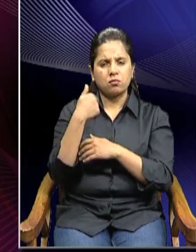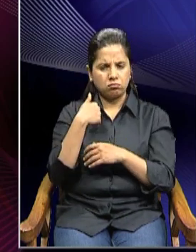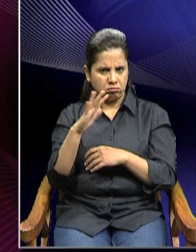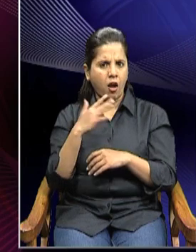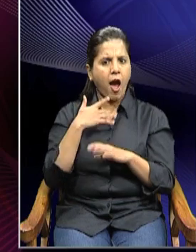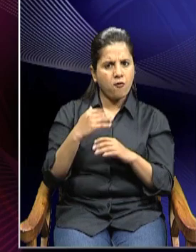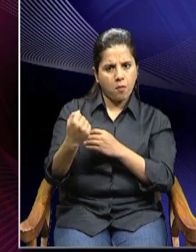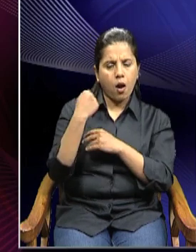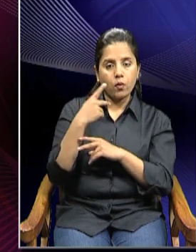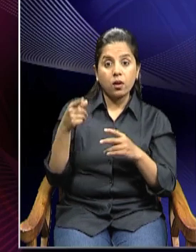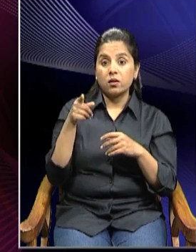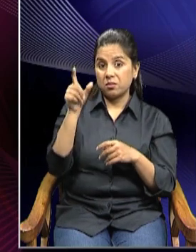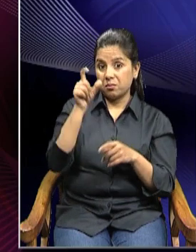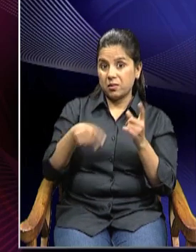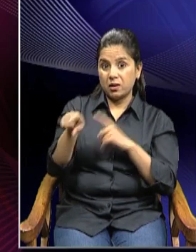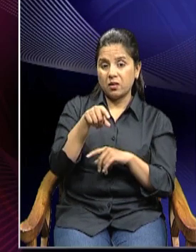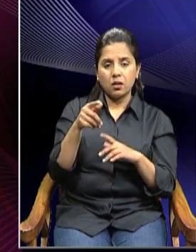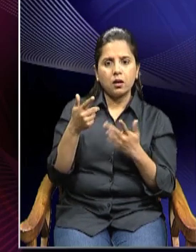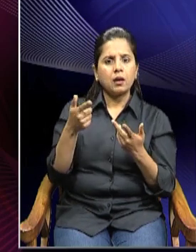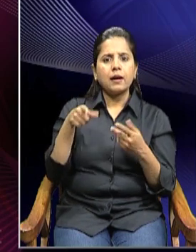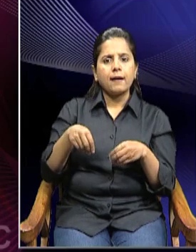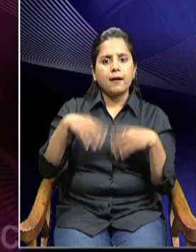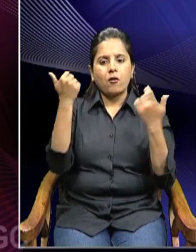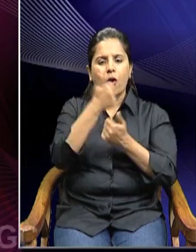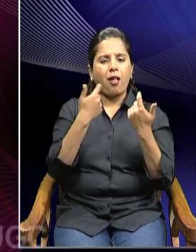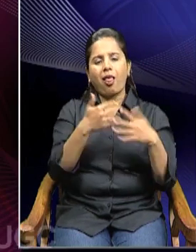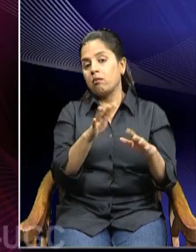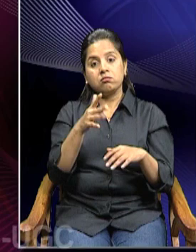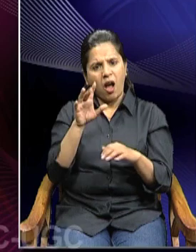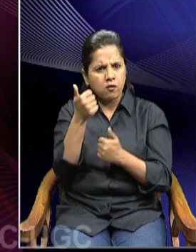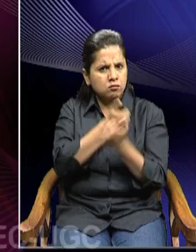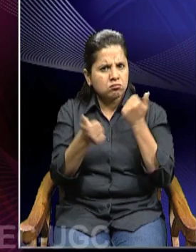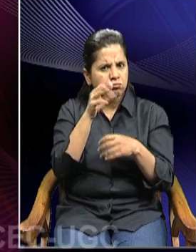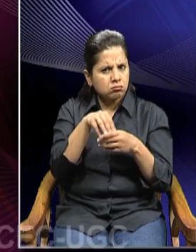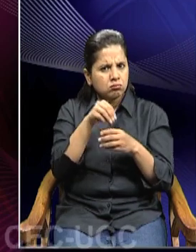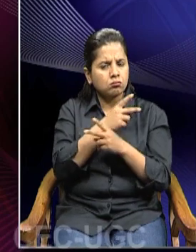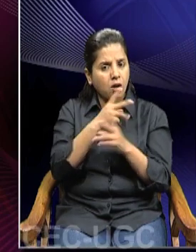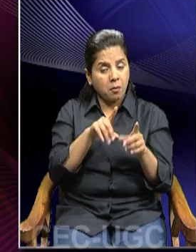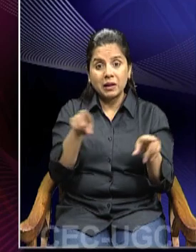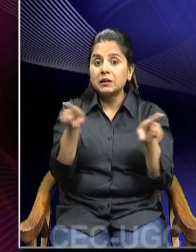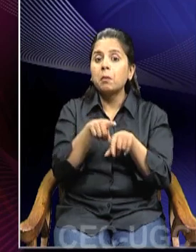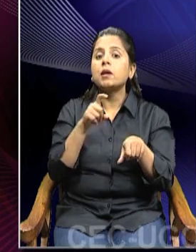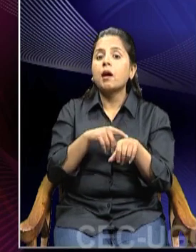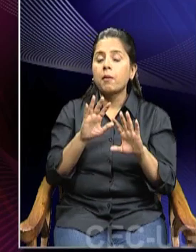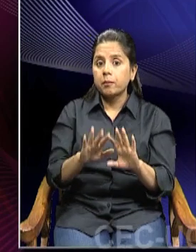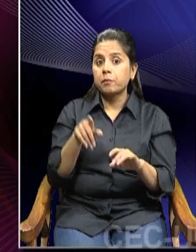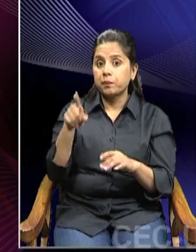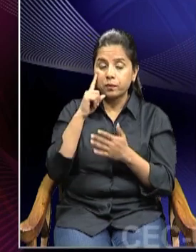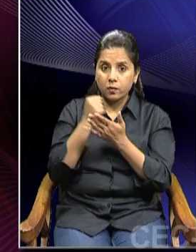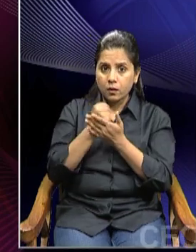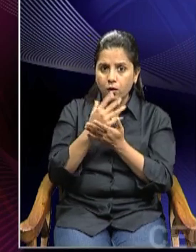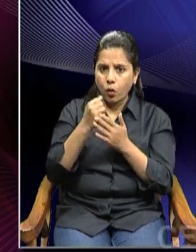So these actors do not give away competition, but at the same time they try